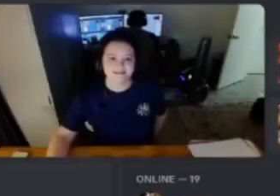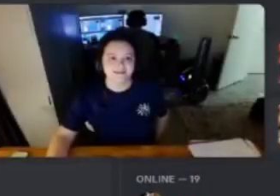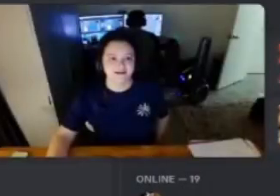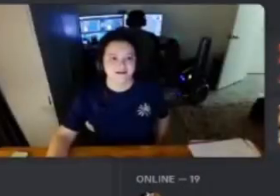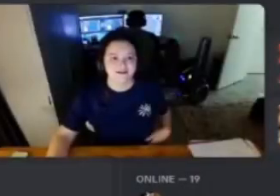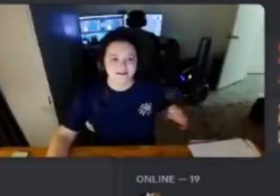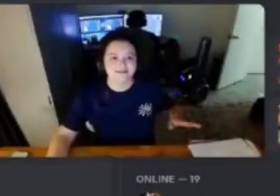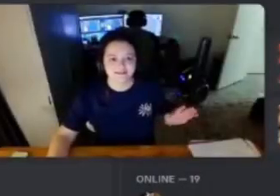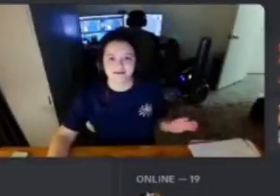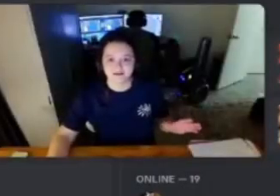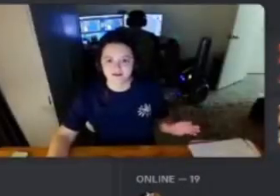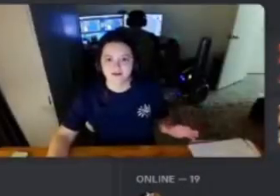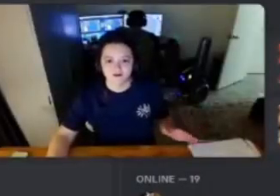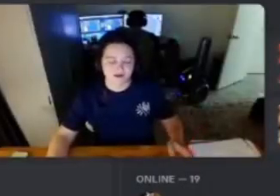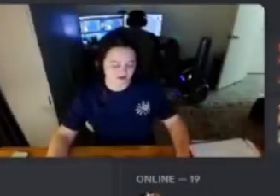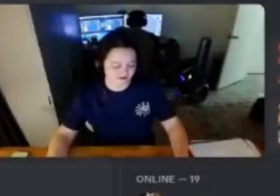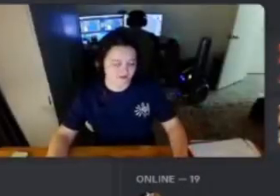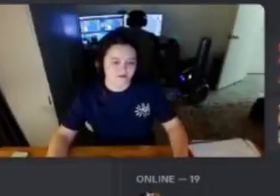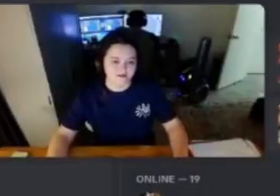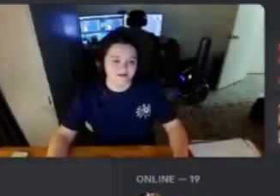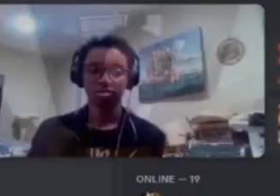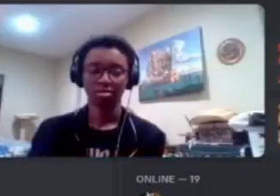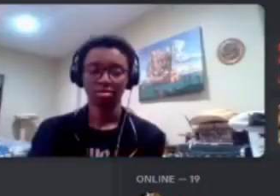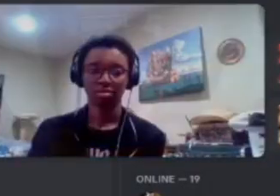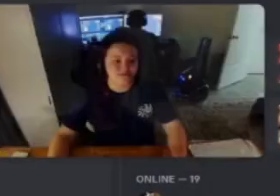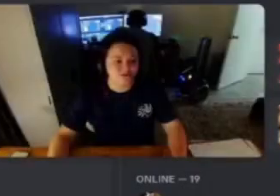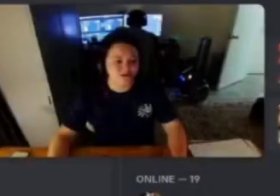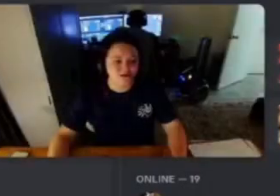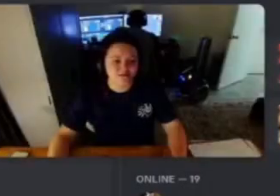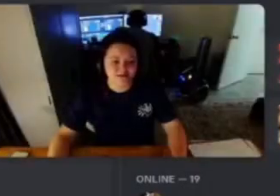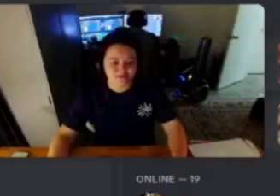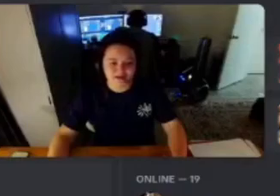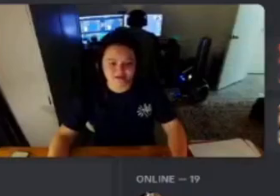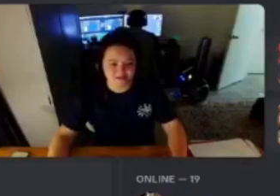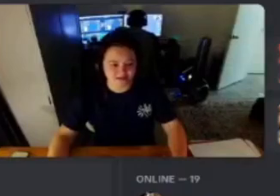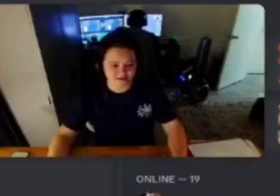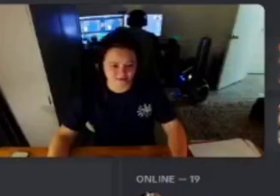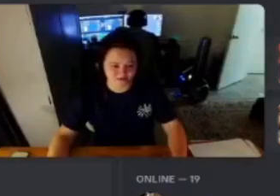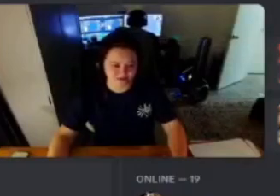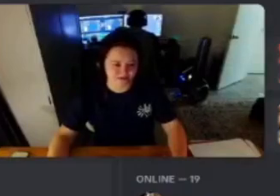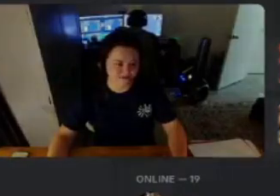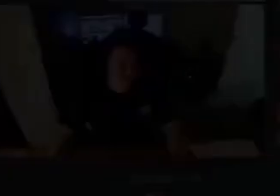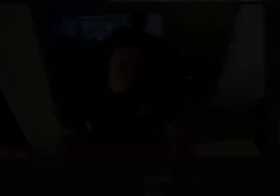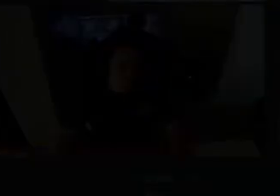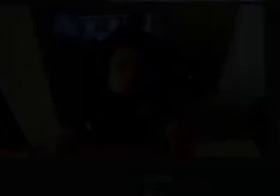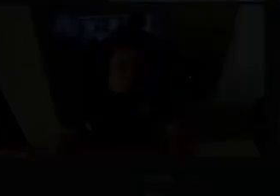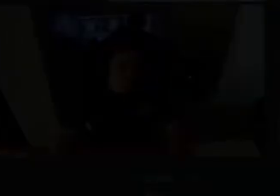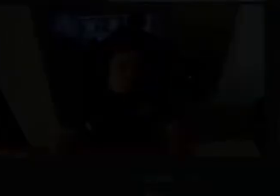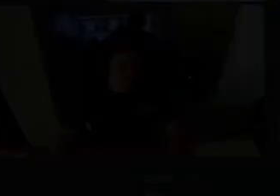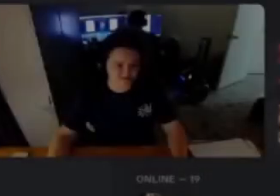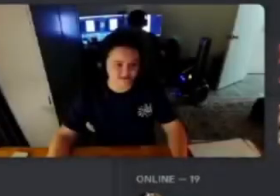there. Heraldry. It's in there. Okay. So yeah, it's called Beginner's Guide to Sign Heraldry. It is in resources. It